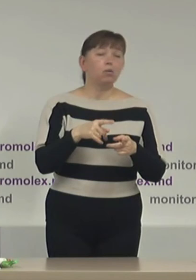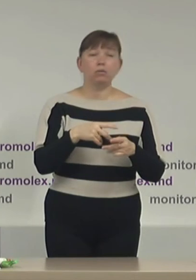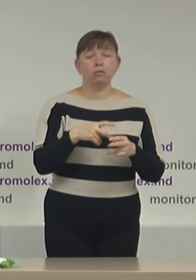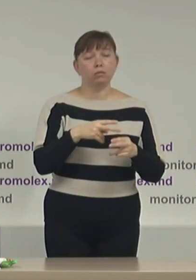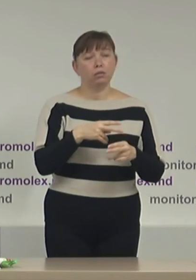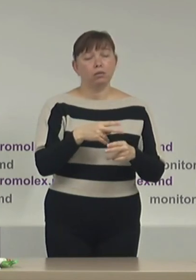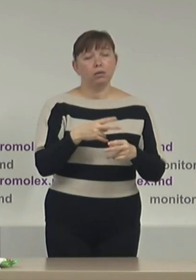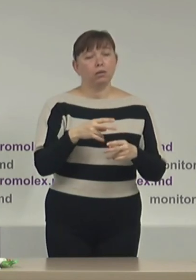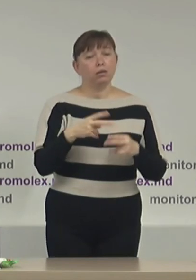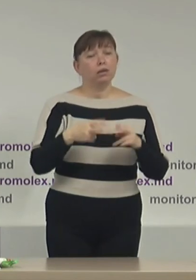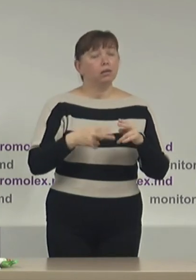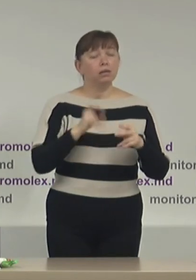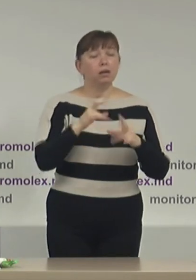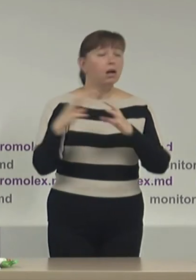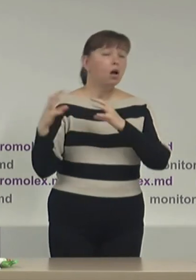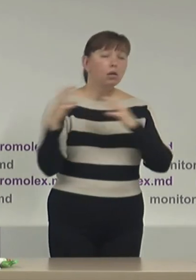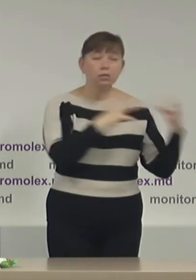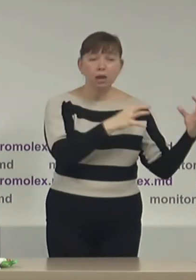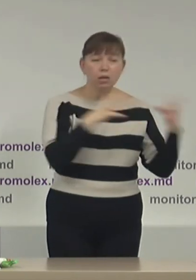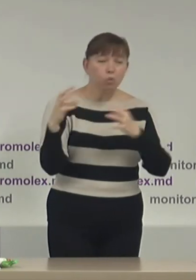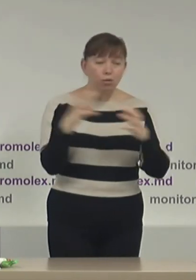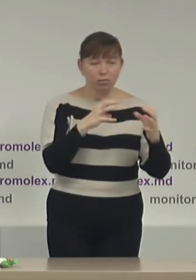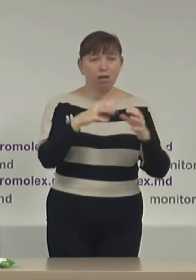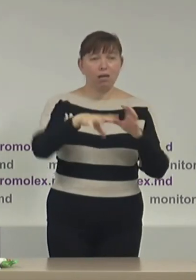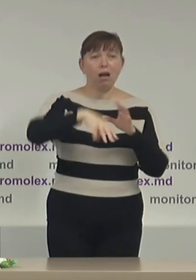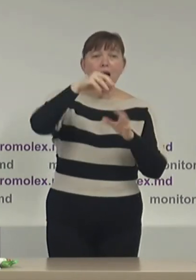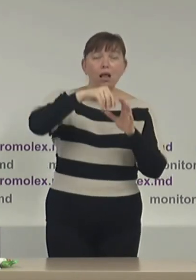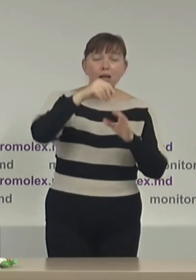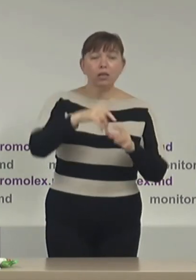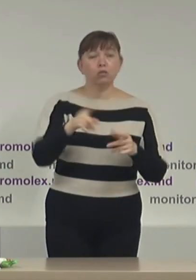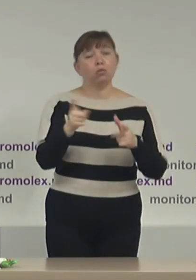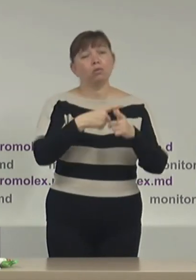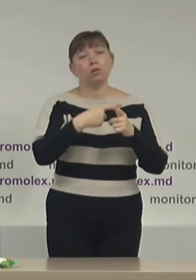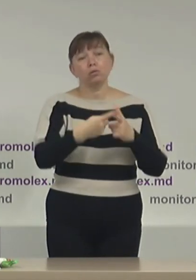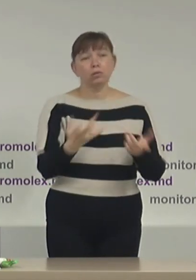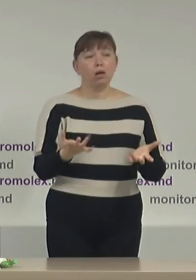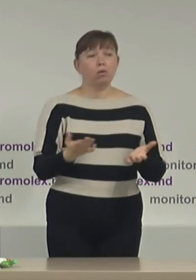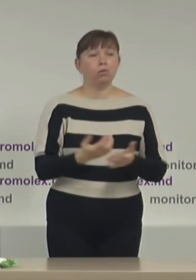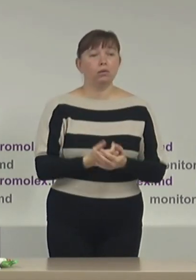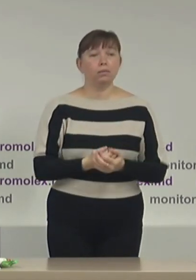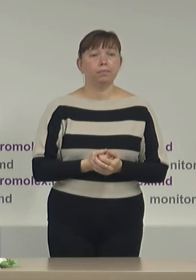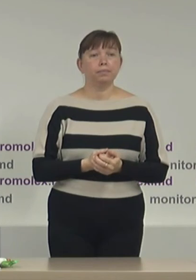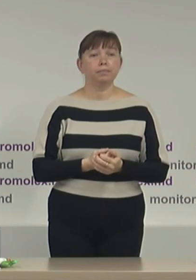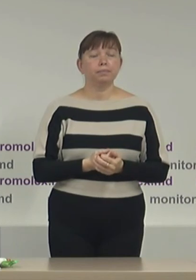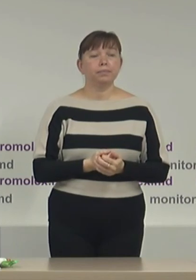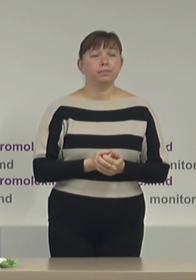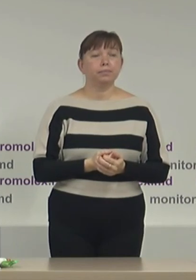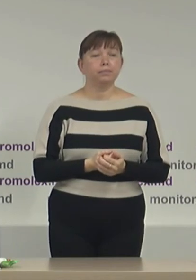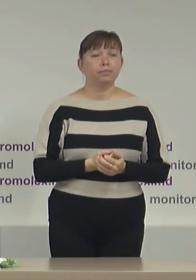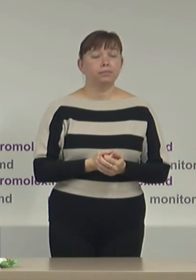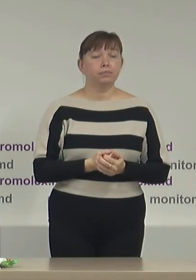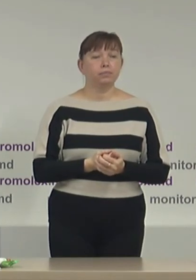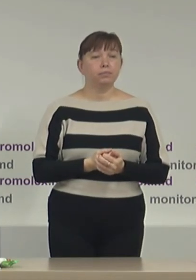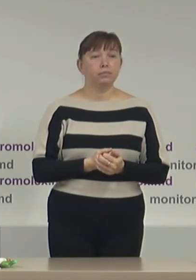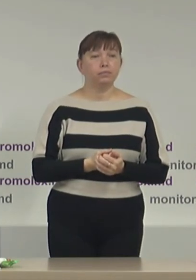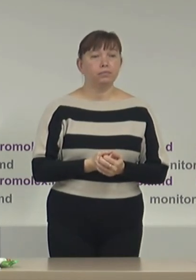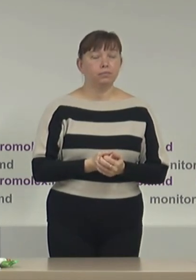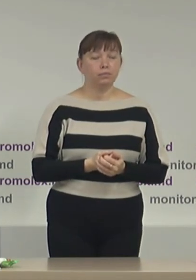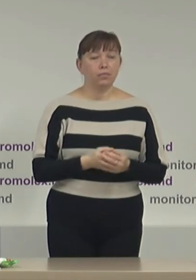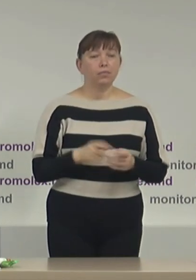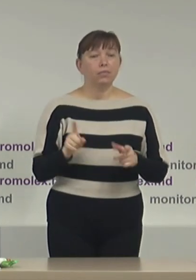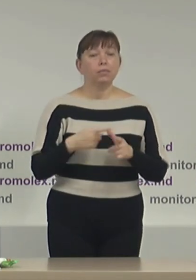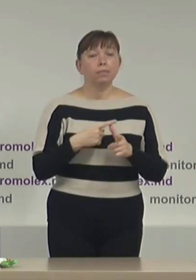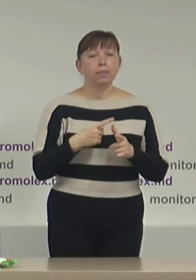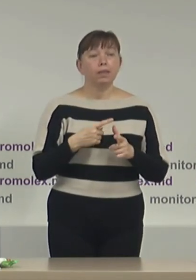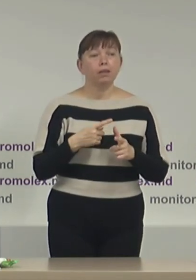compliance or non-compliance with the rules related to organized transportation of voters, or about